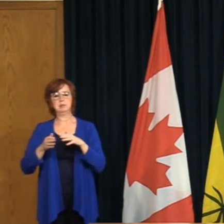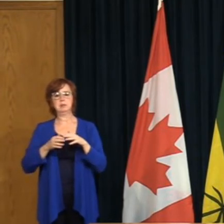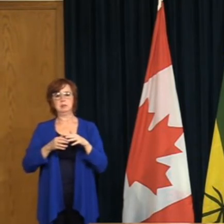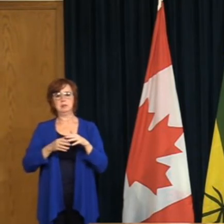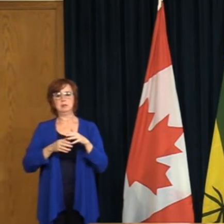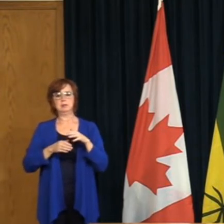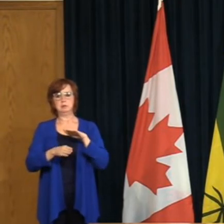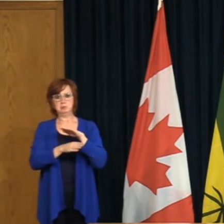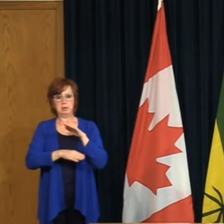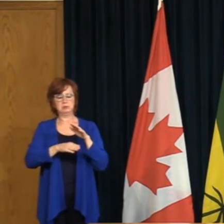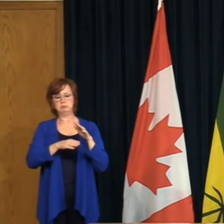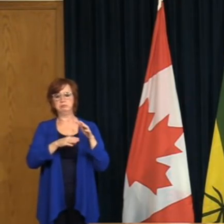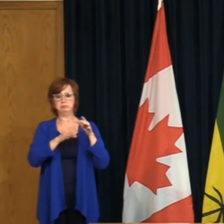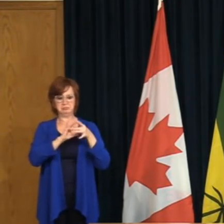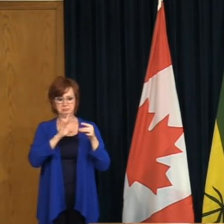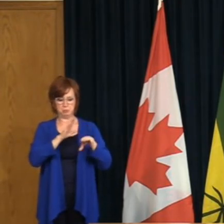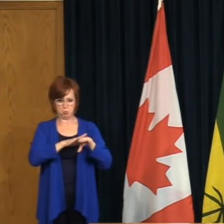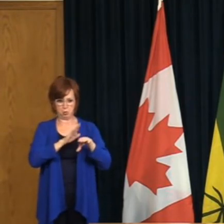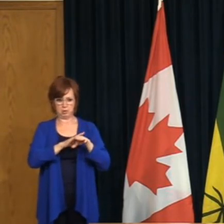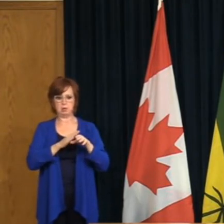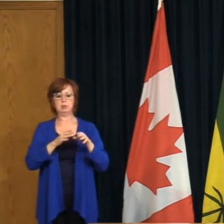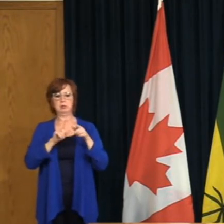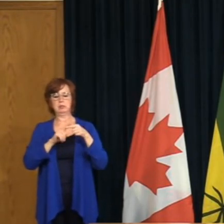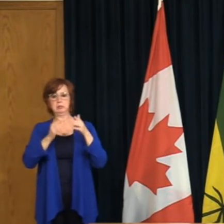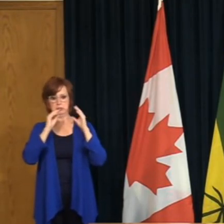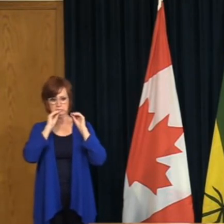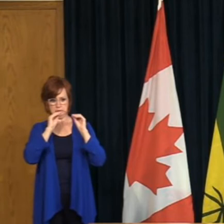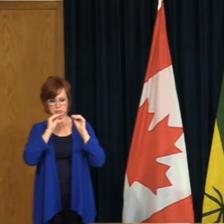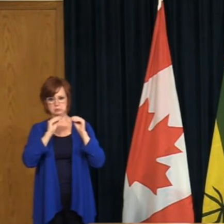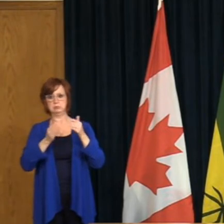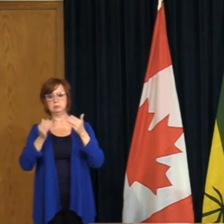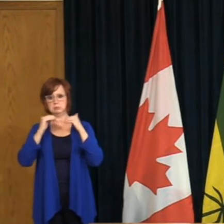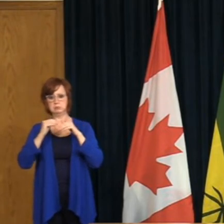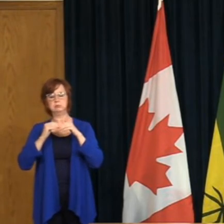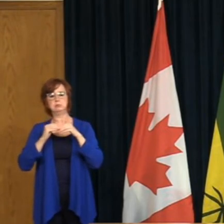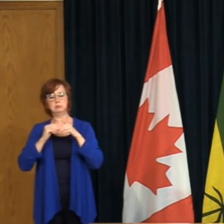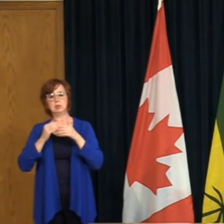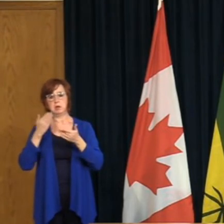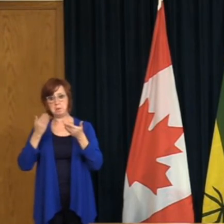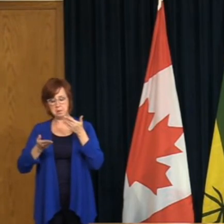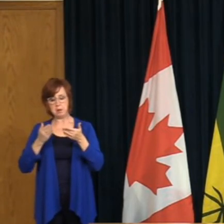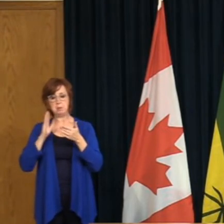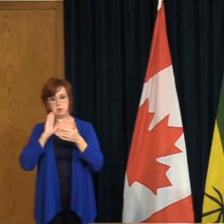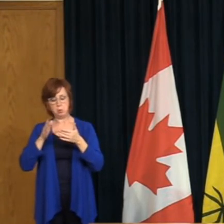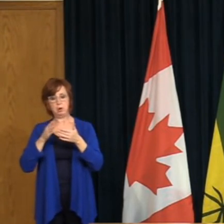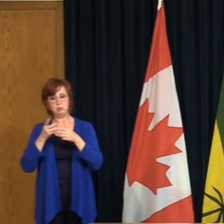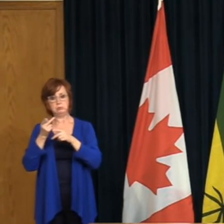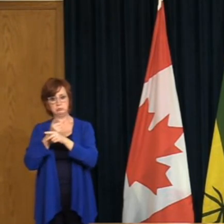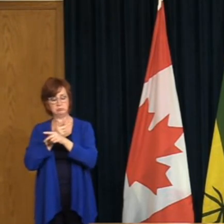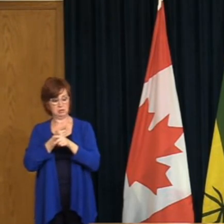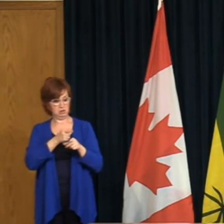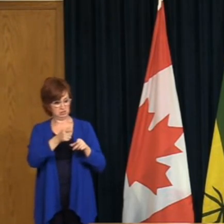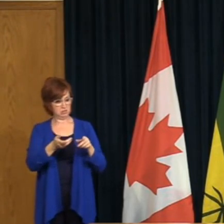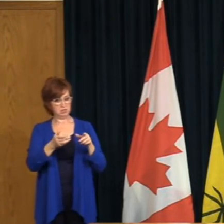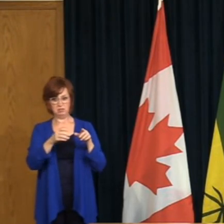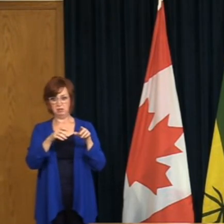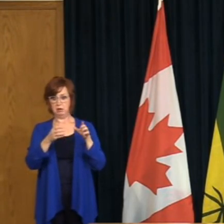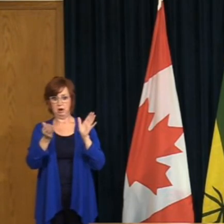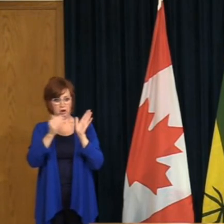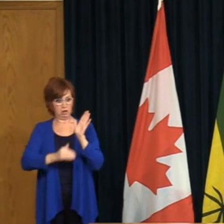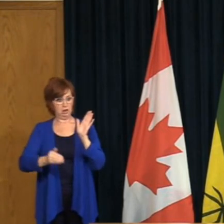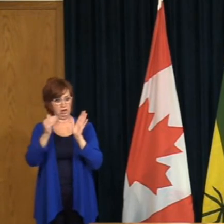date, but at this point I think it's more focusing on education. But having said that, if there are events where there seems to be